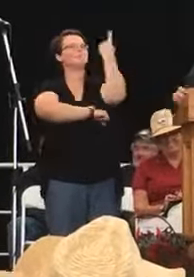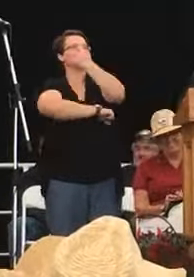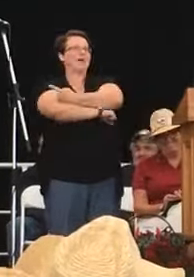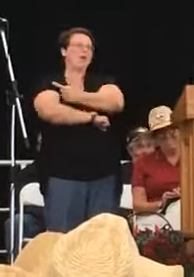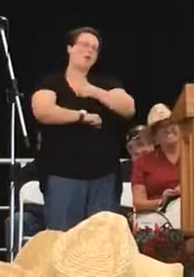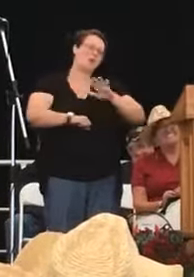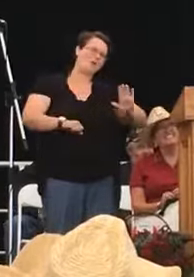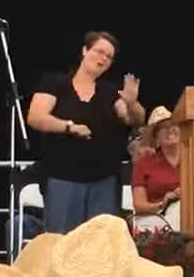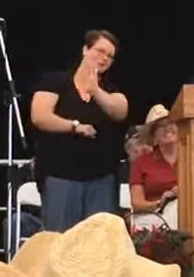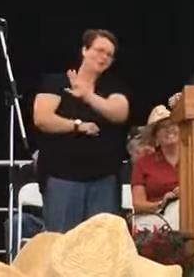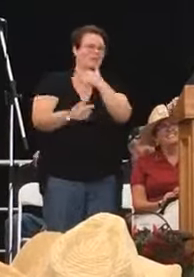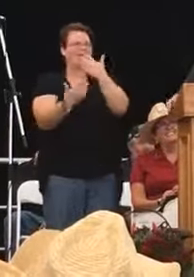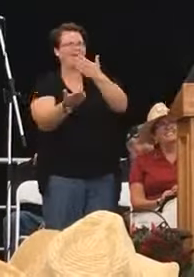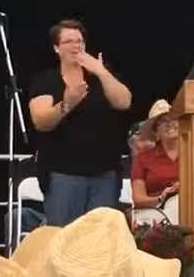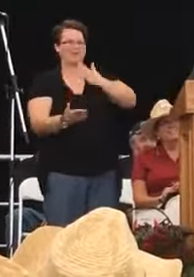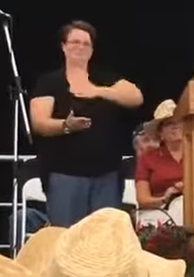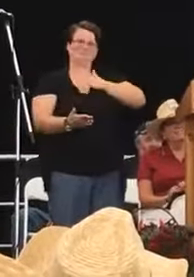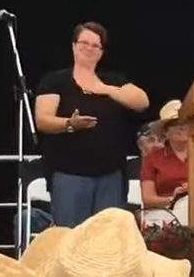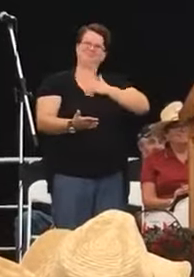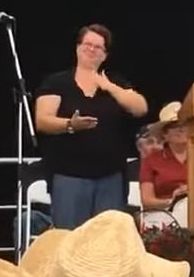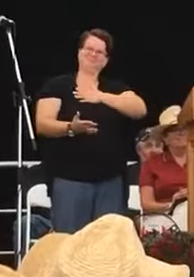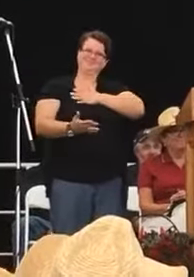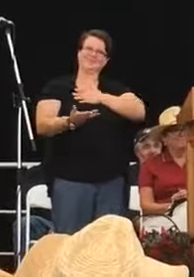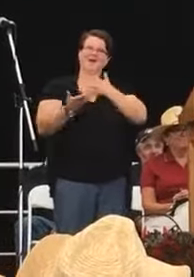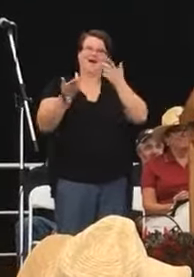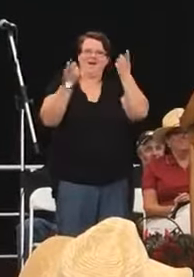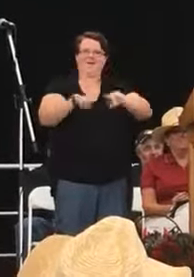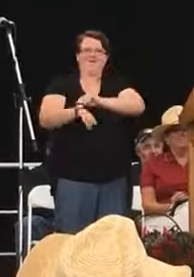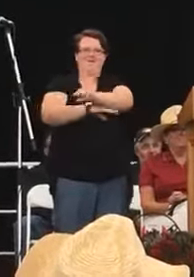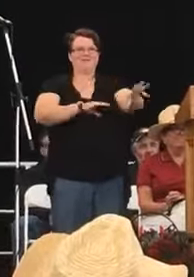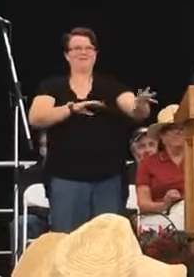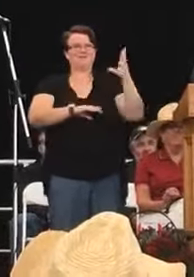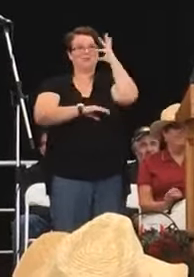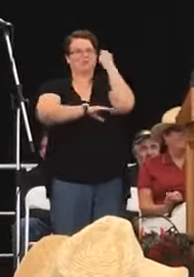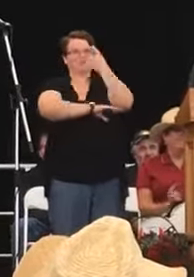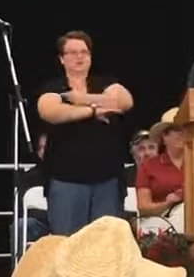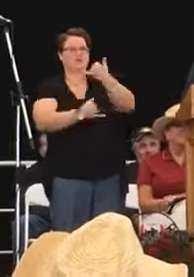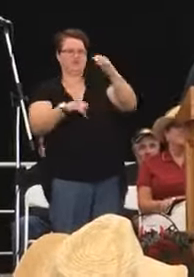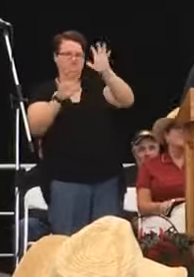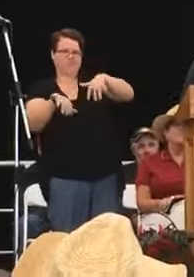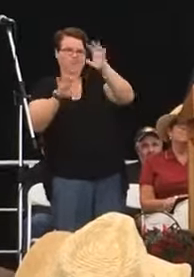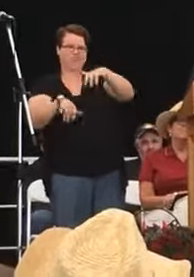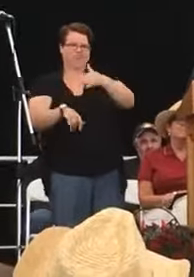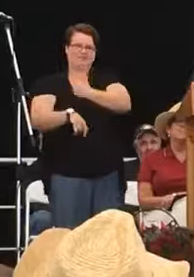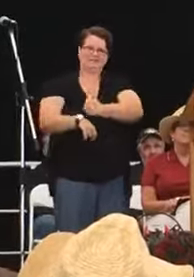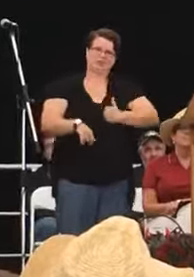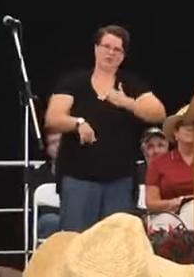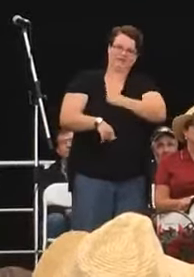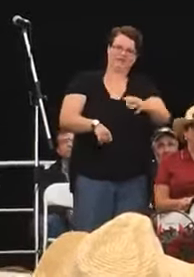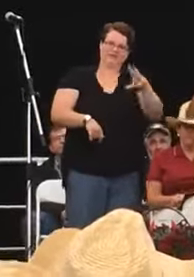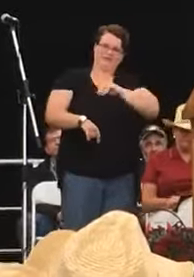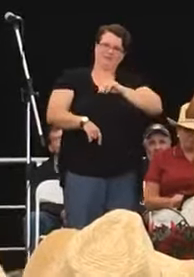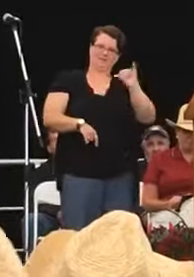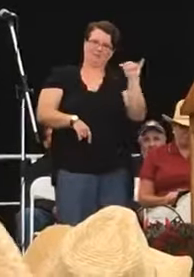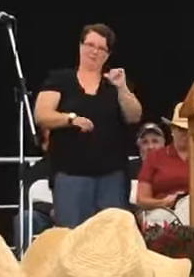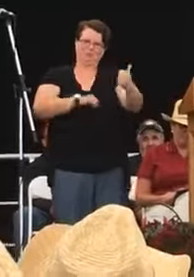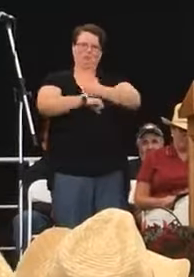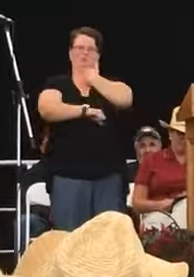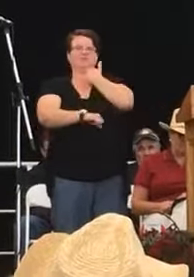well, Jackie. But your volunteers have done remarkable work. Most of all, I want to thank the farmers of